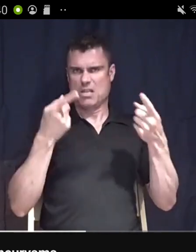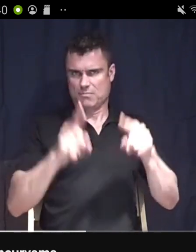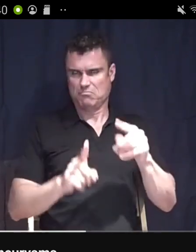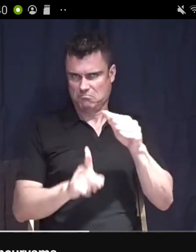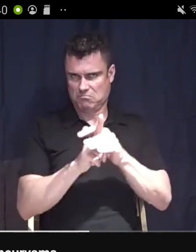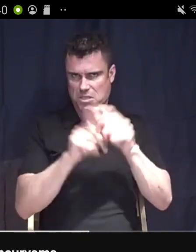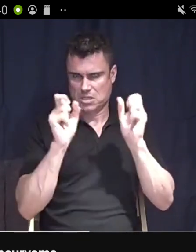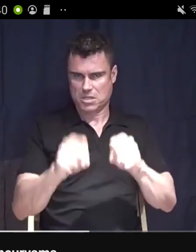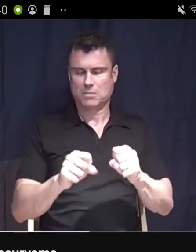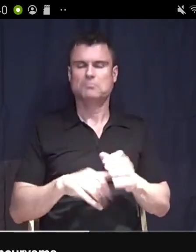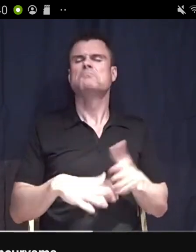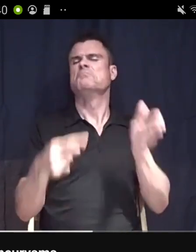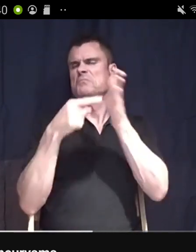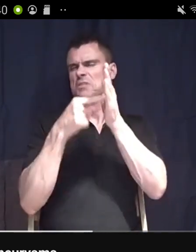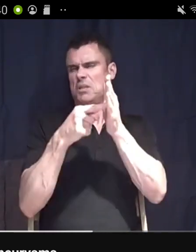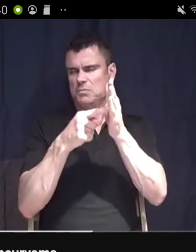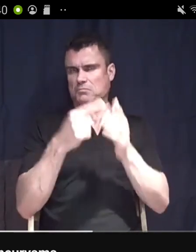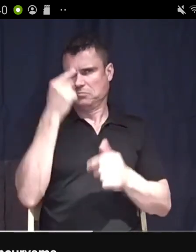textbook related.